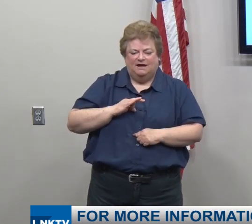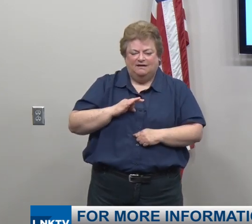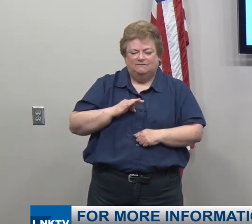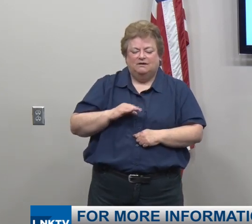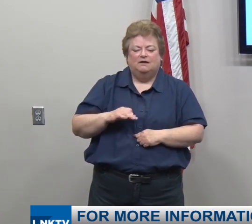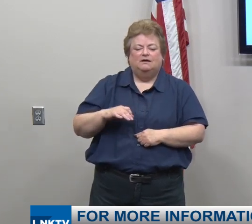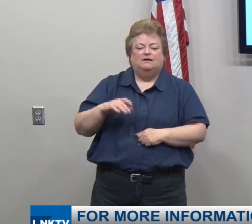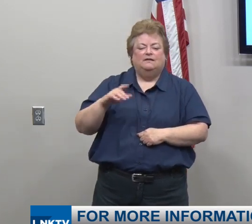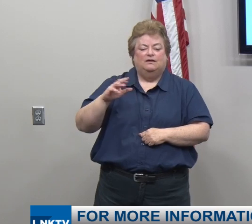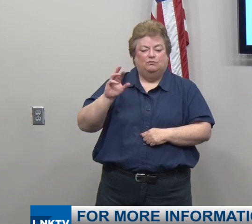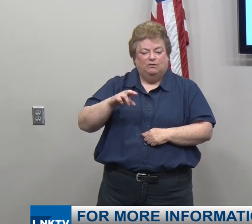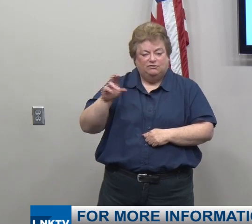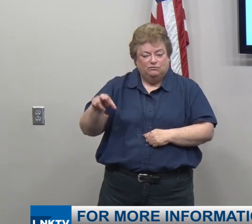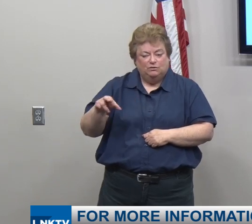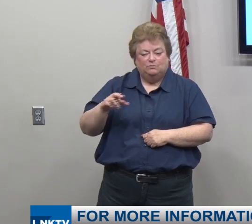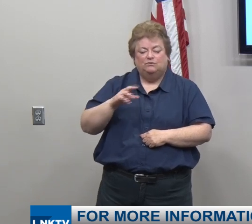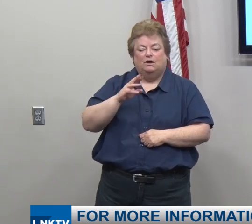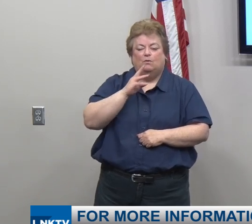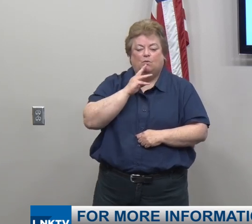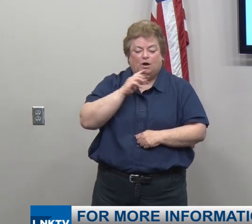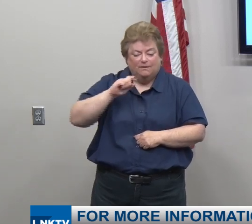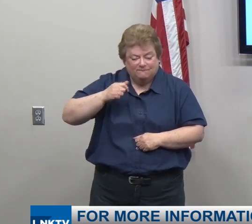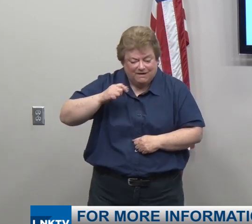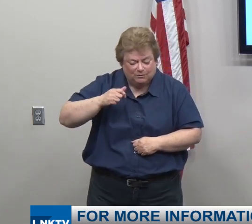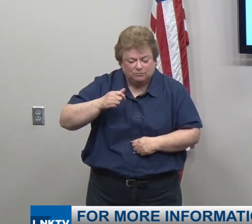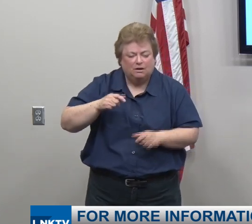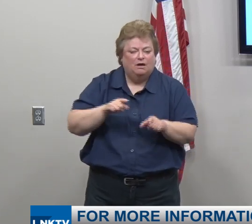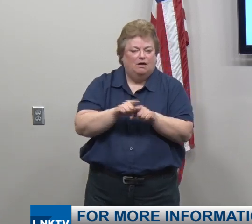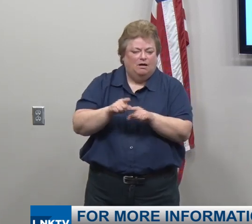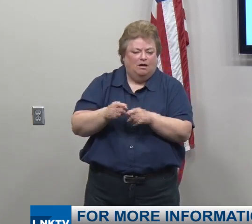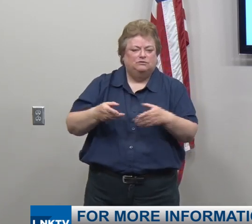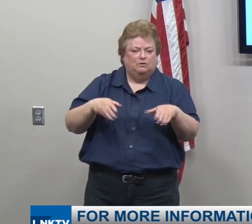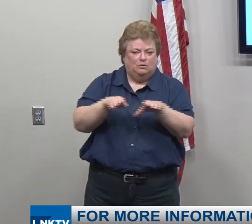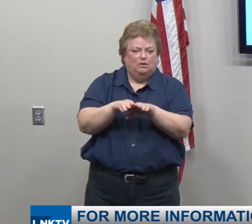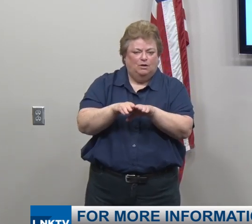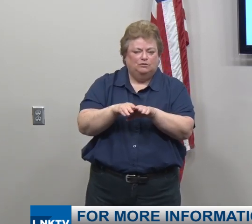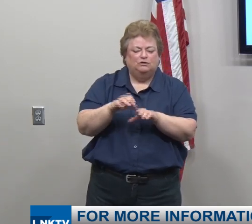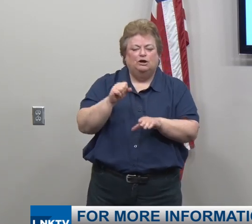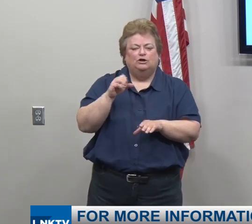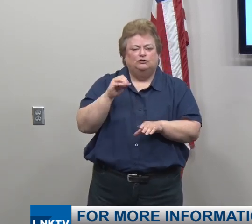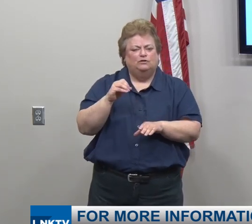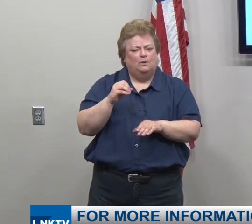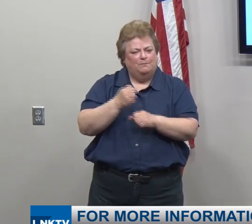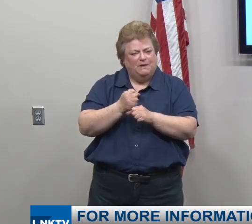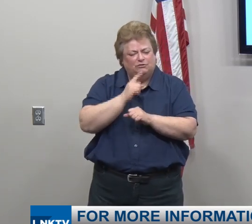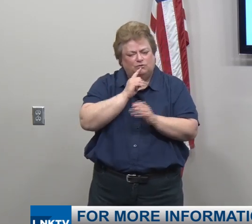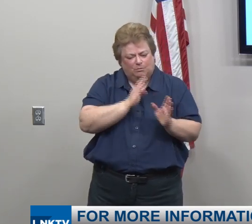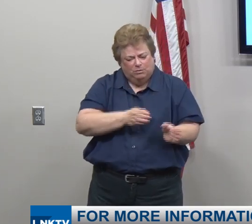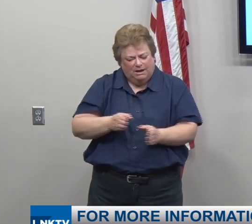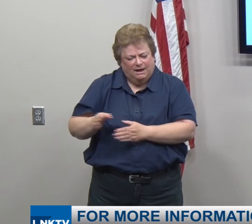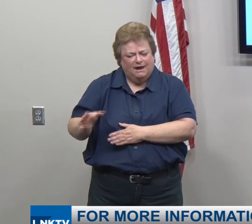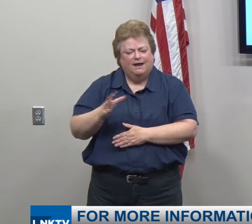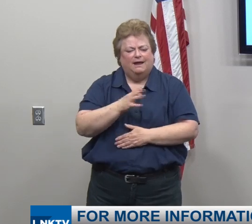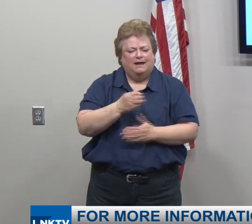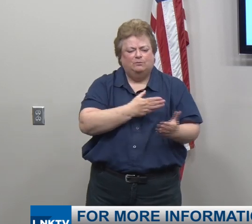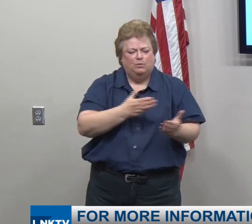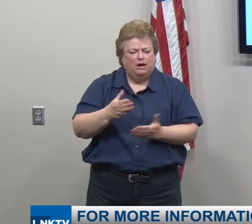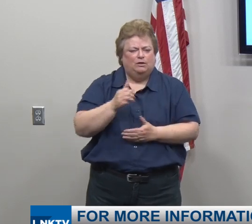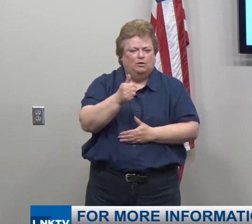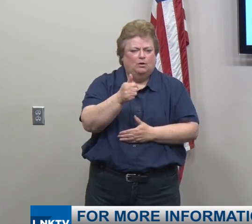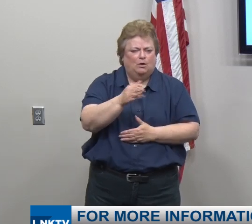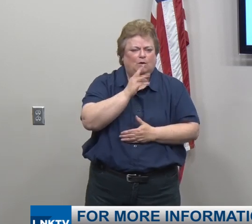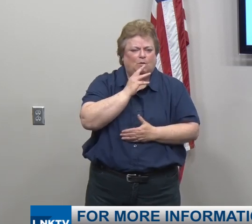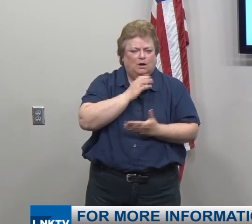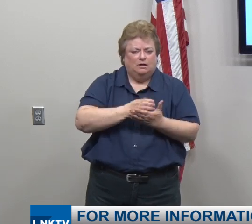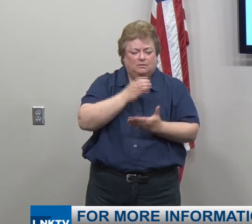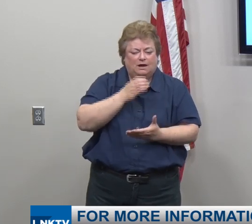restrooms and drinking fountains are also closed. So plan your park outings accordingly by carrying your own water bottle and remember to